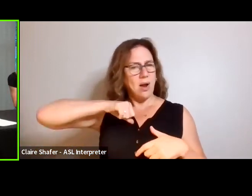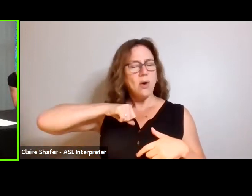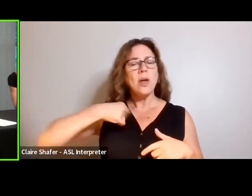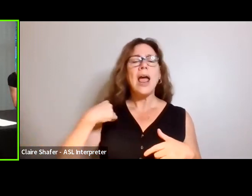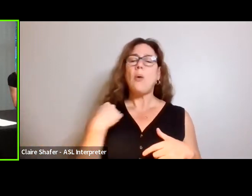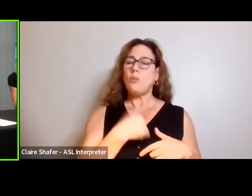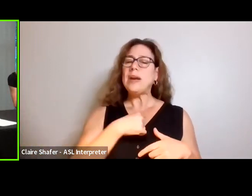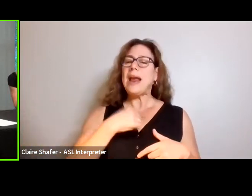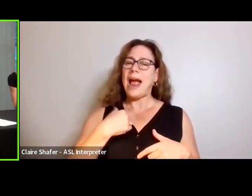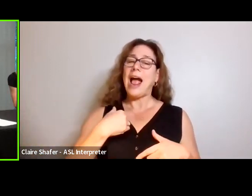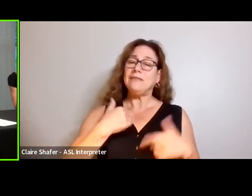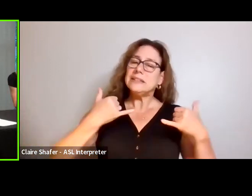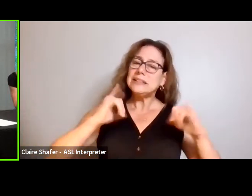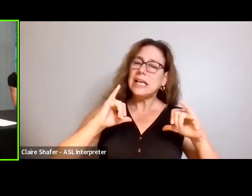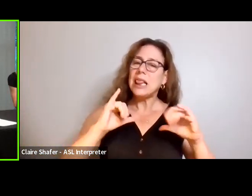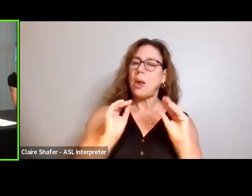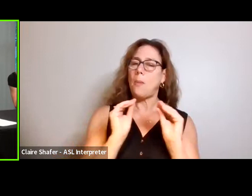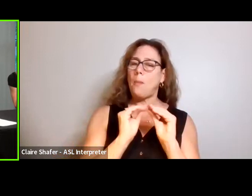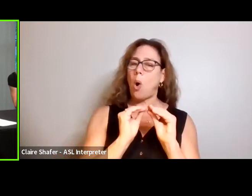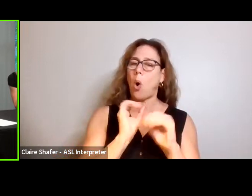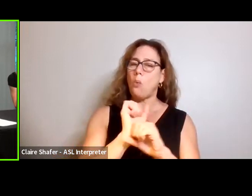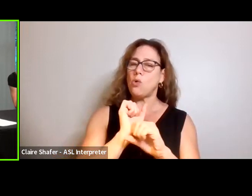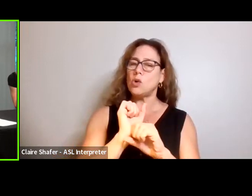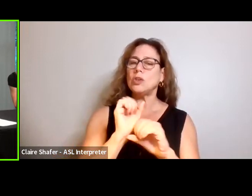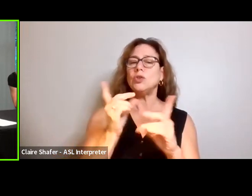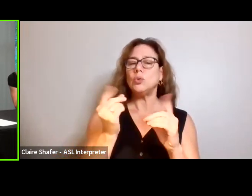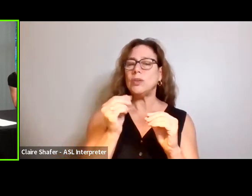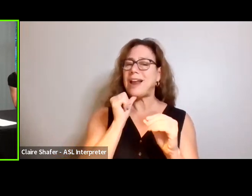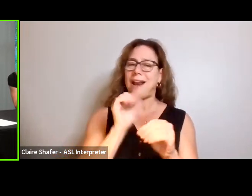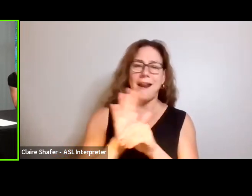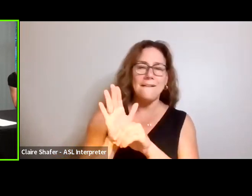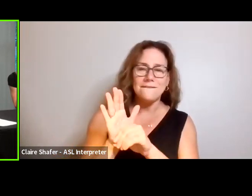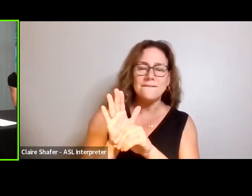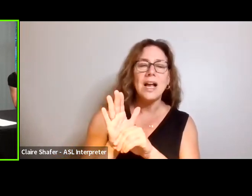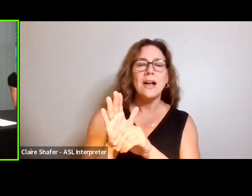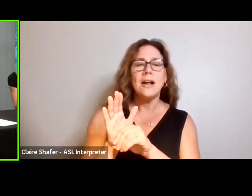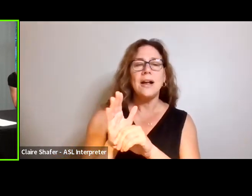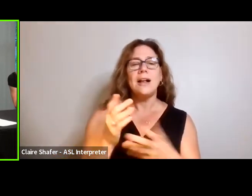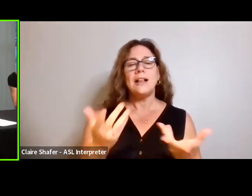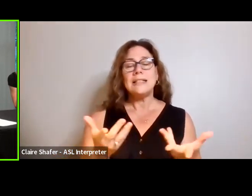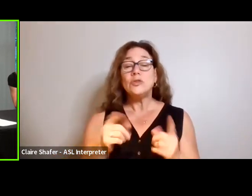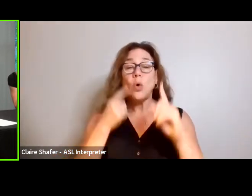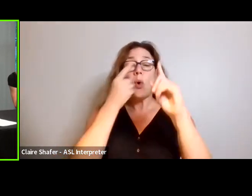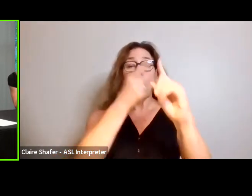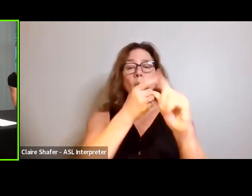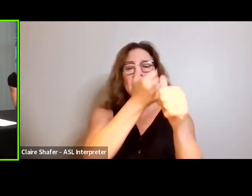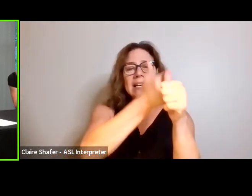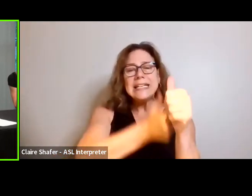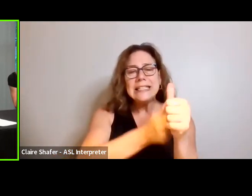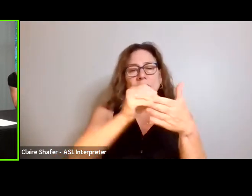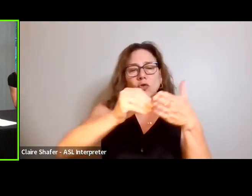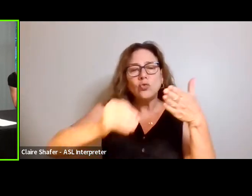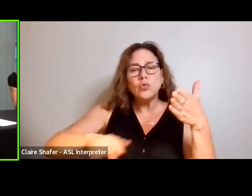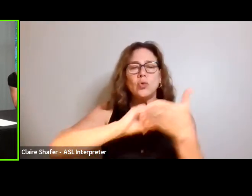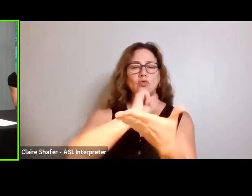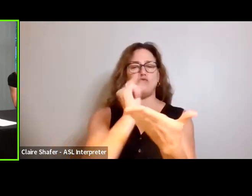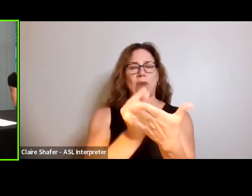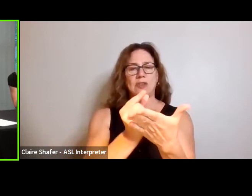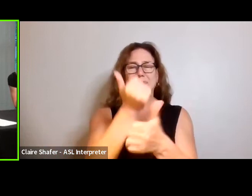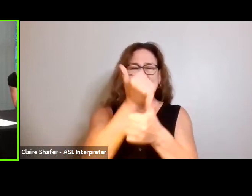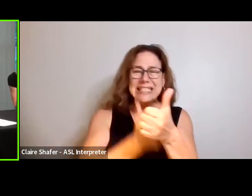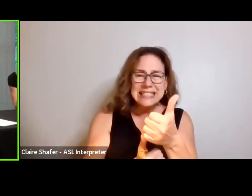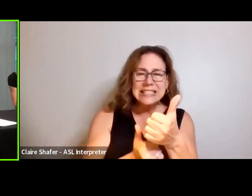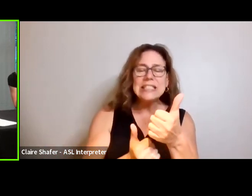work to do. It's not enough. And this bold what we have, this every student graduate, every student thrives,